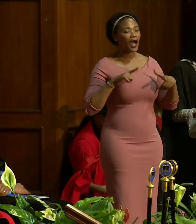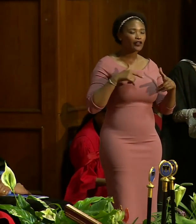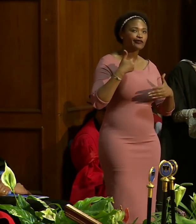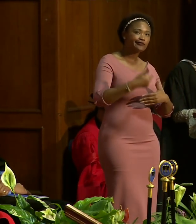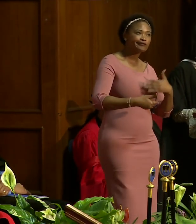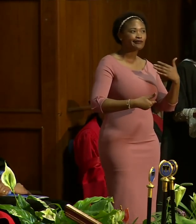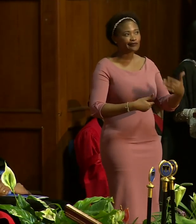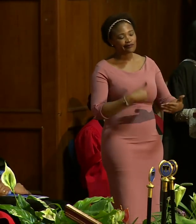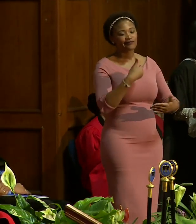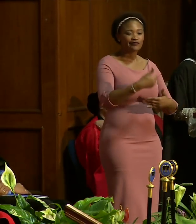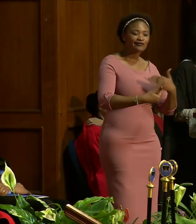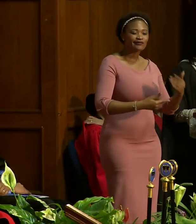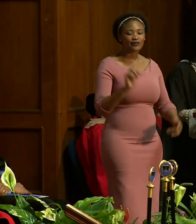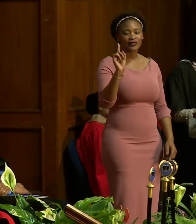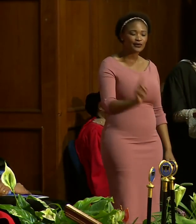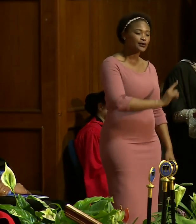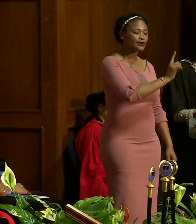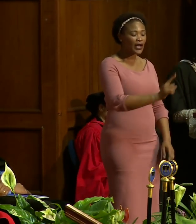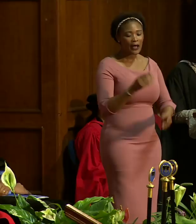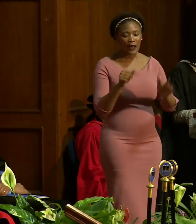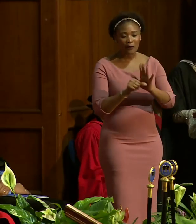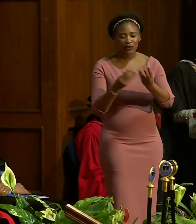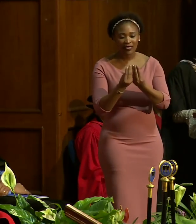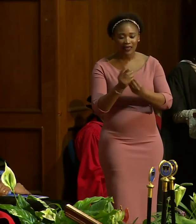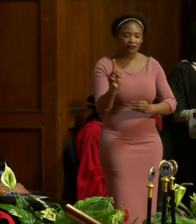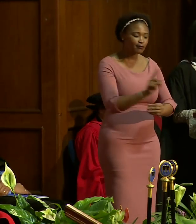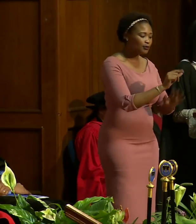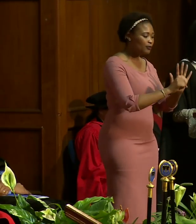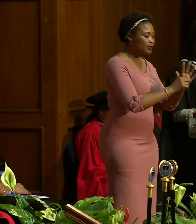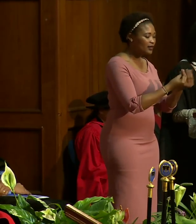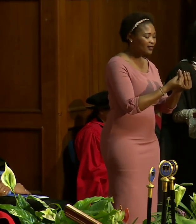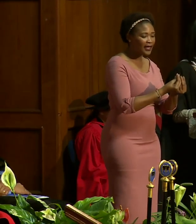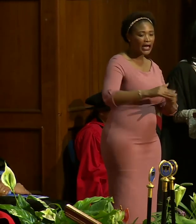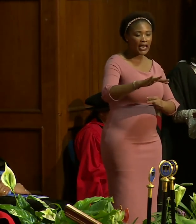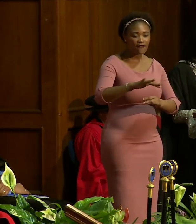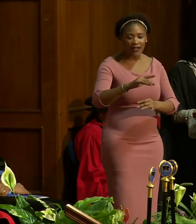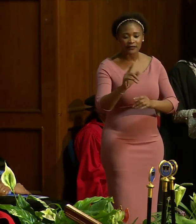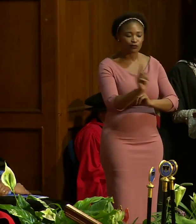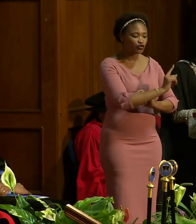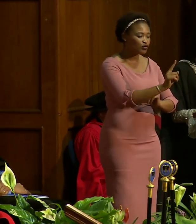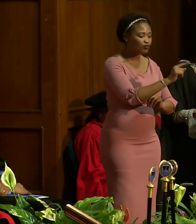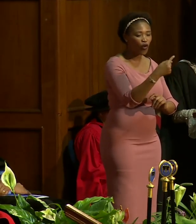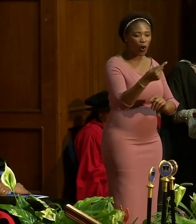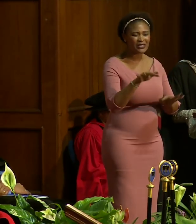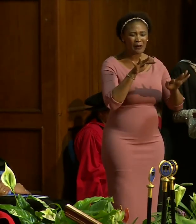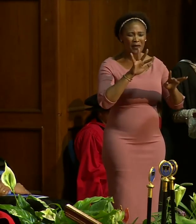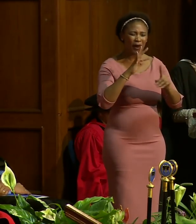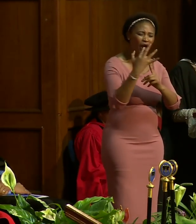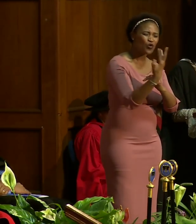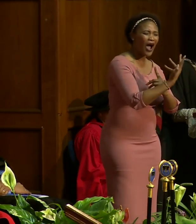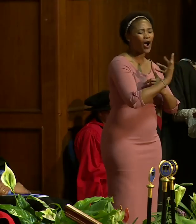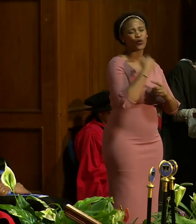life, to keep going, moving from one urgent thing to another, one event to another, to occupy yourself with people and